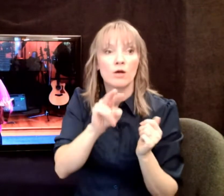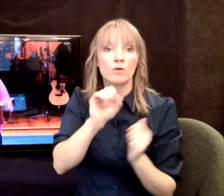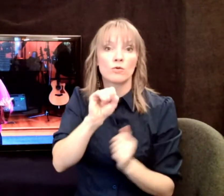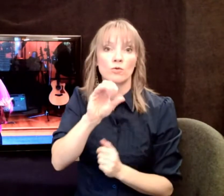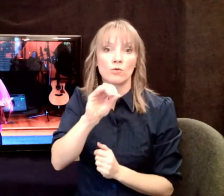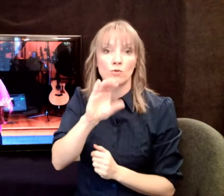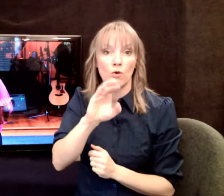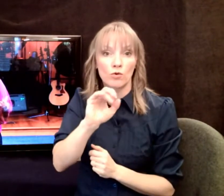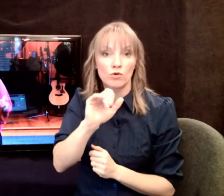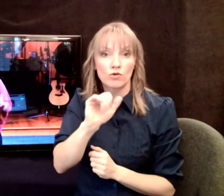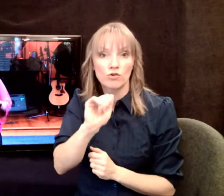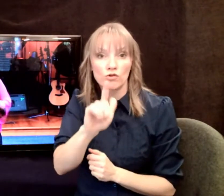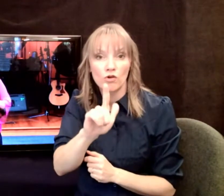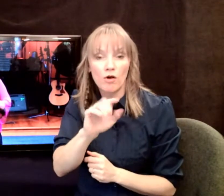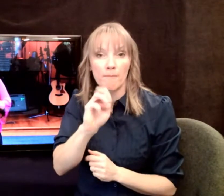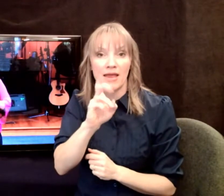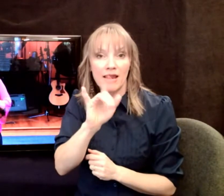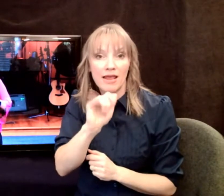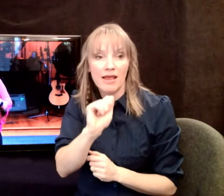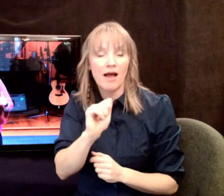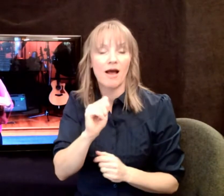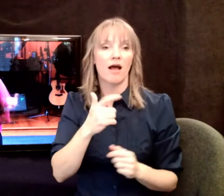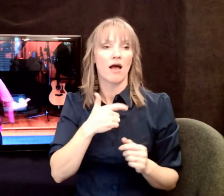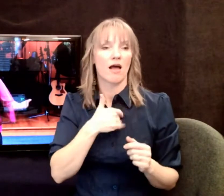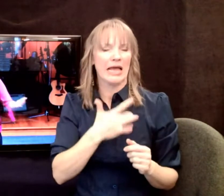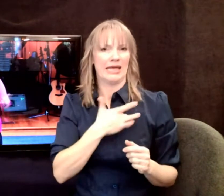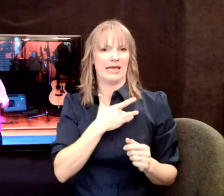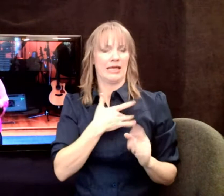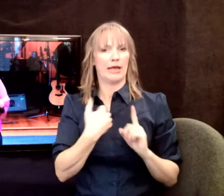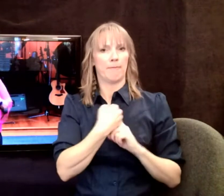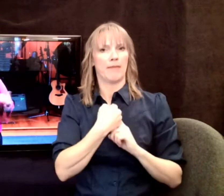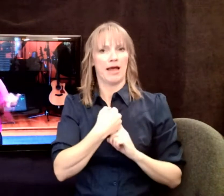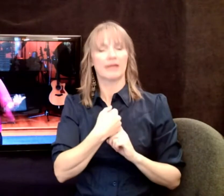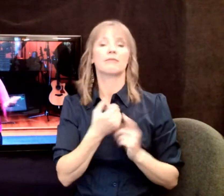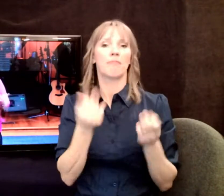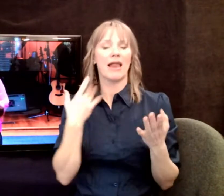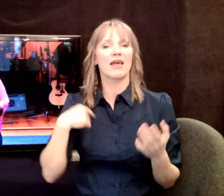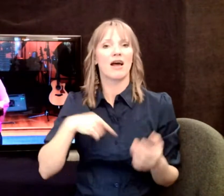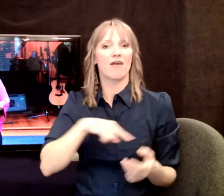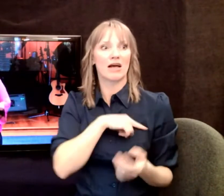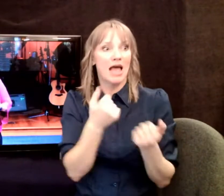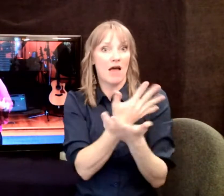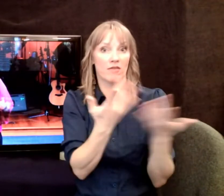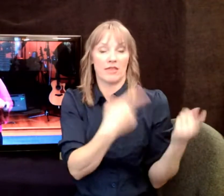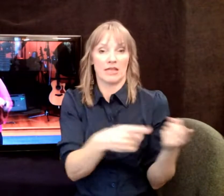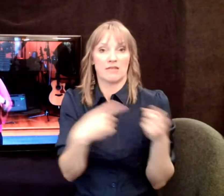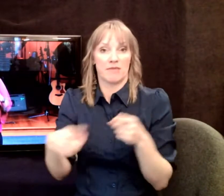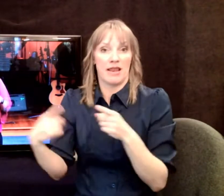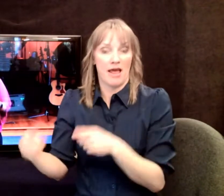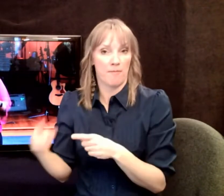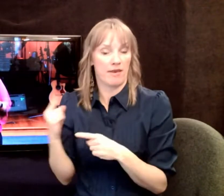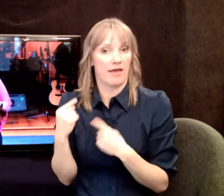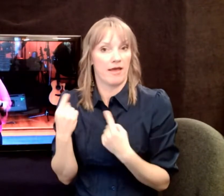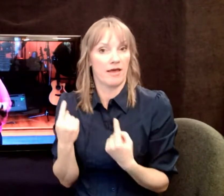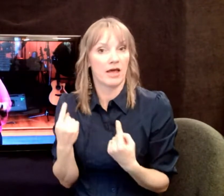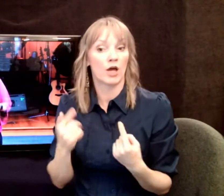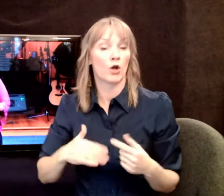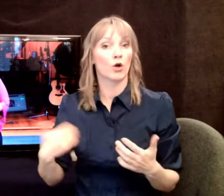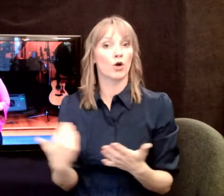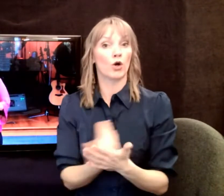media. It's such an impact for so many of us, everything that's been going on. And when there's a fresh